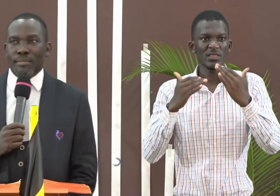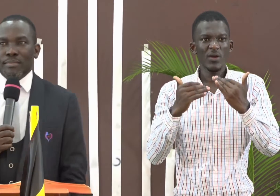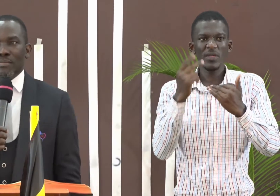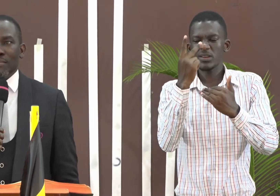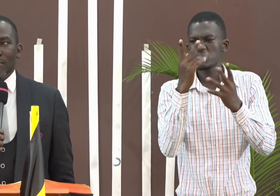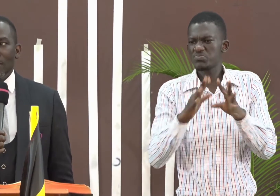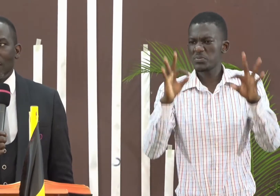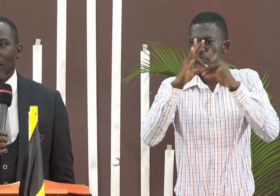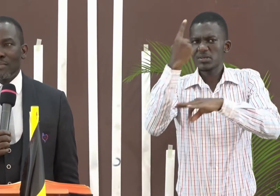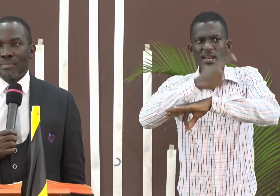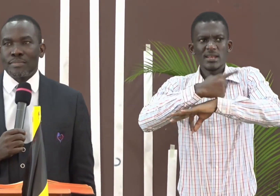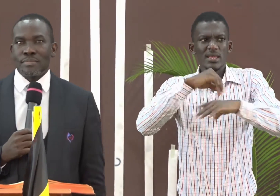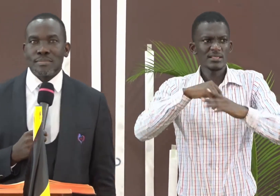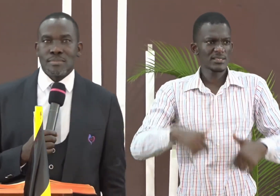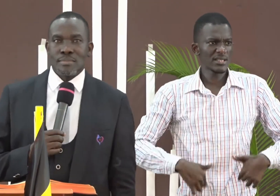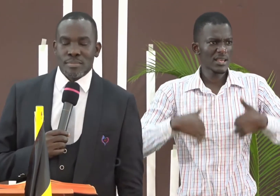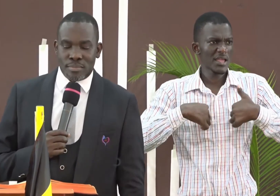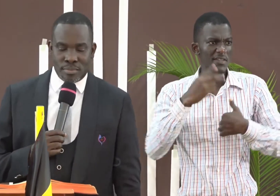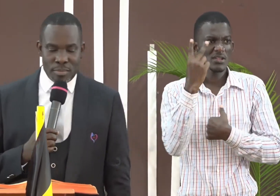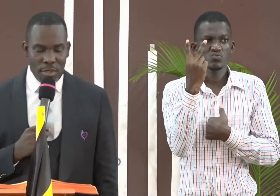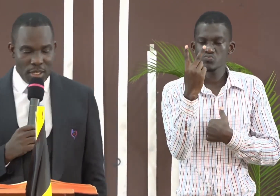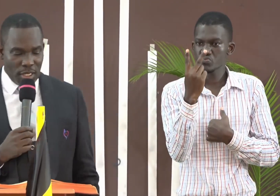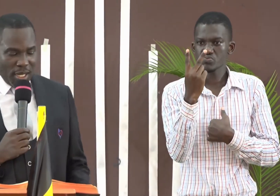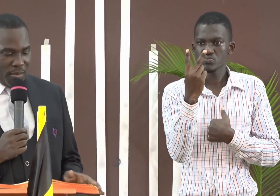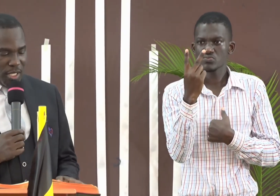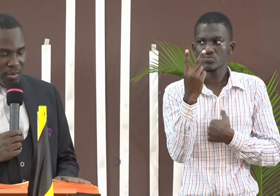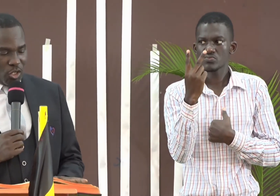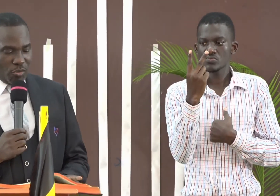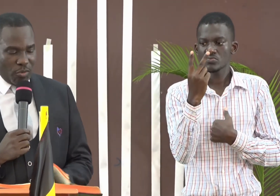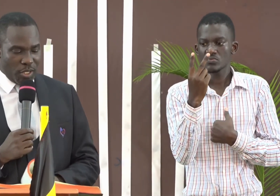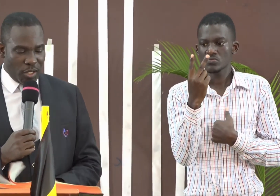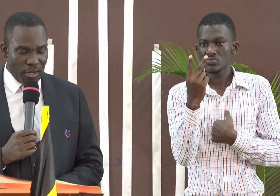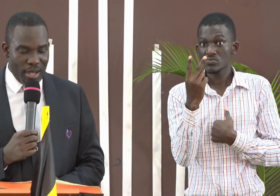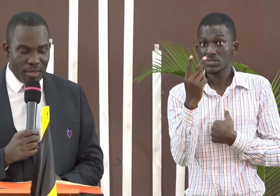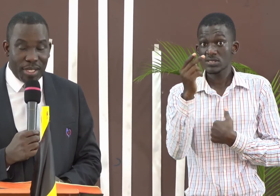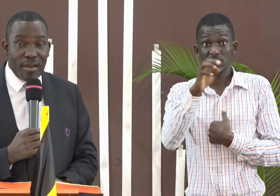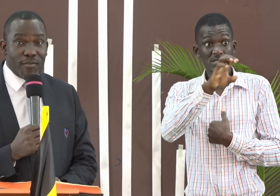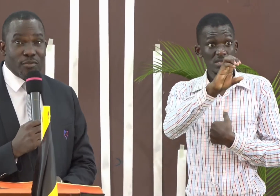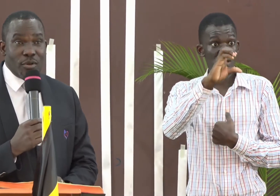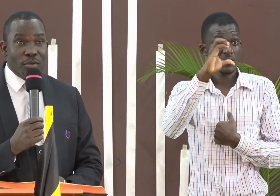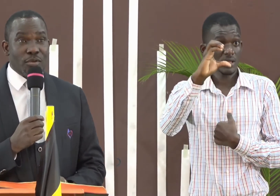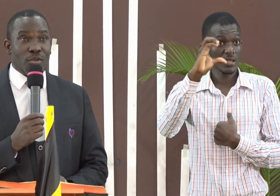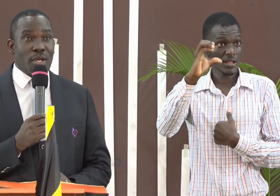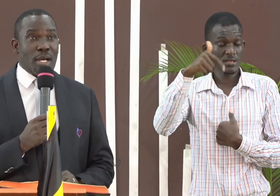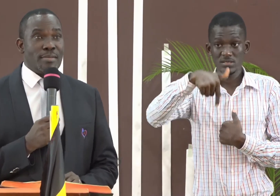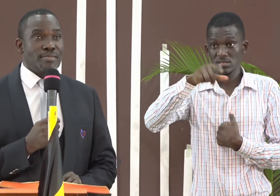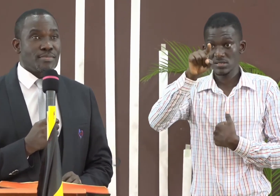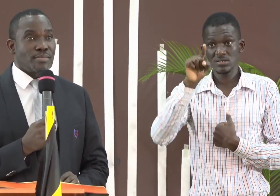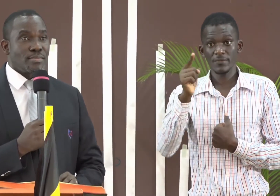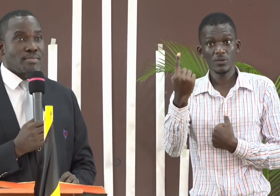bulamu. There are two very important days in life. Zisange mu kitabo ky'Omubuulizi esula ya musanvu olunyo